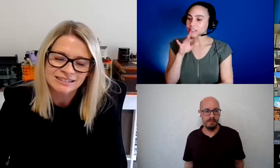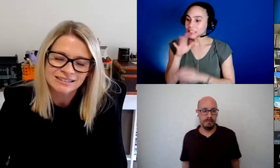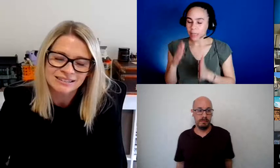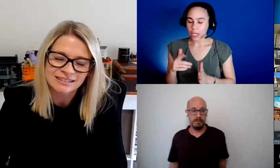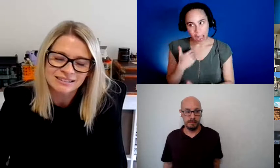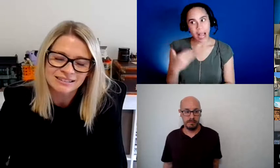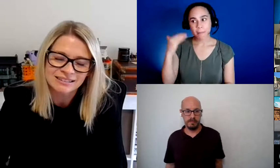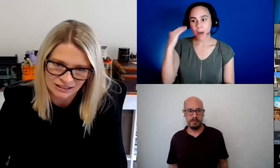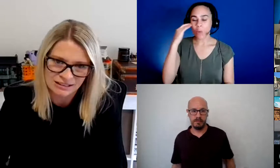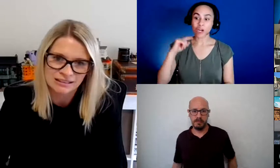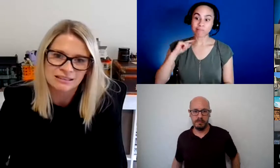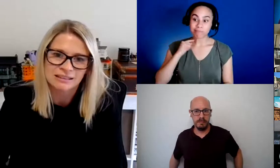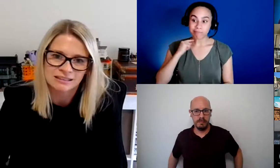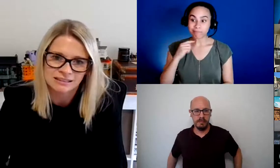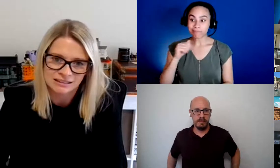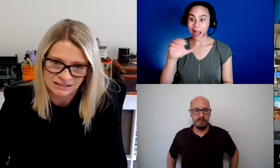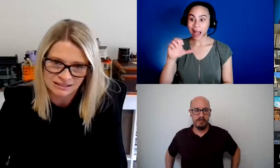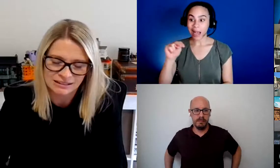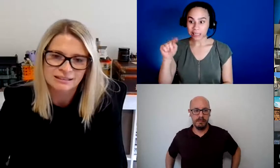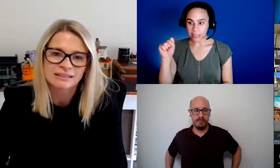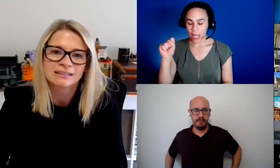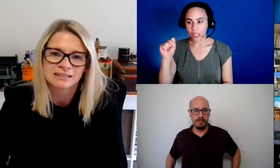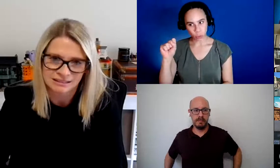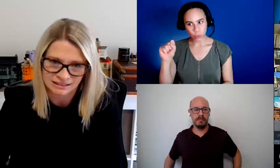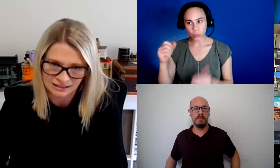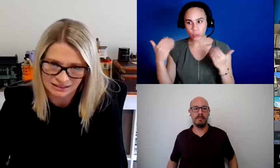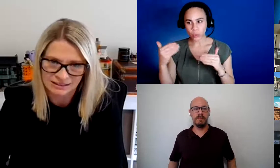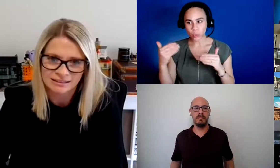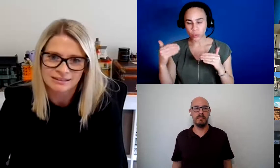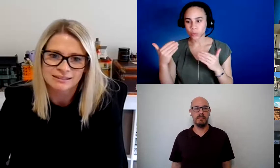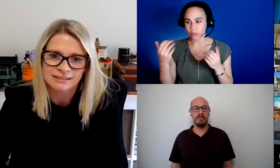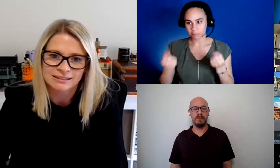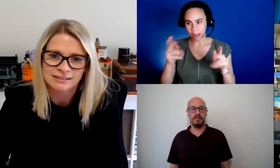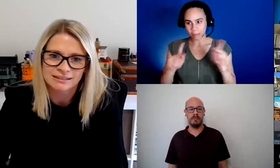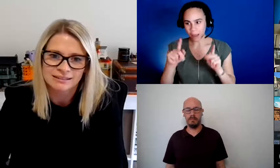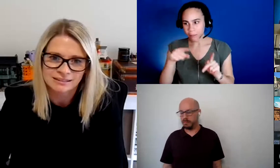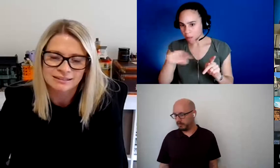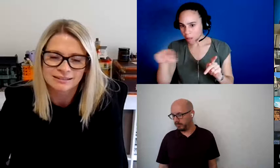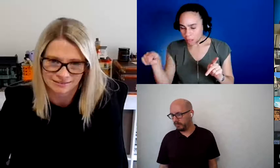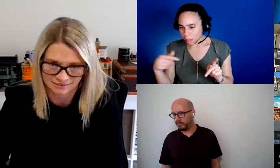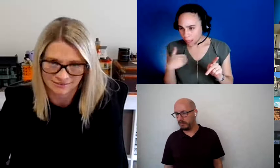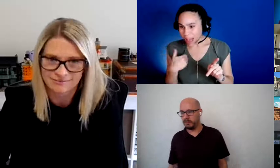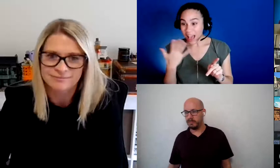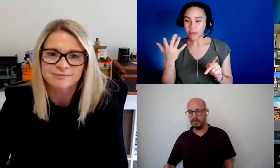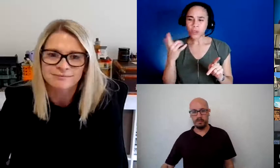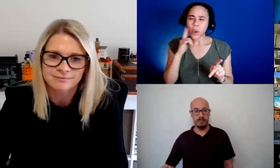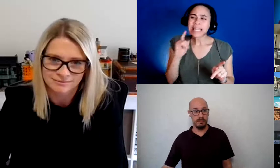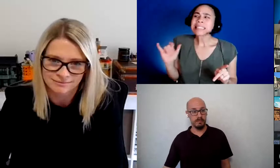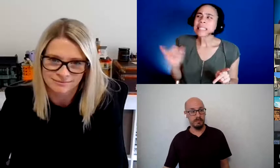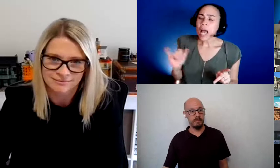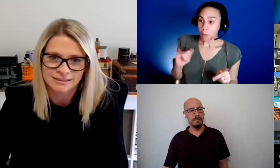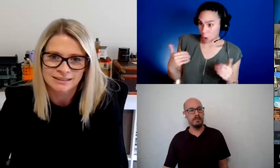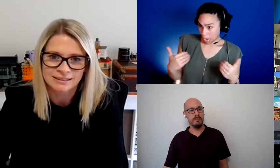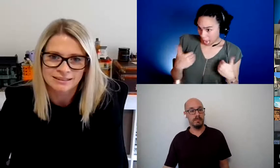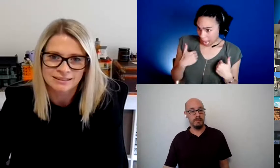a lot of people's backgrounds. Similarly, are there parallels to accent and sign language?